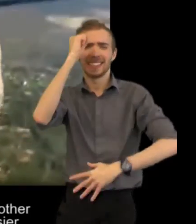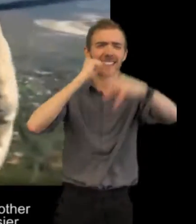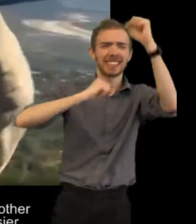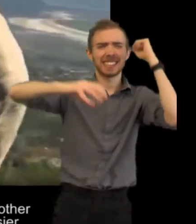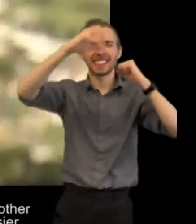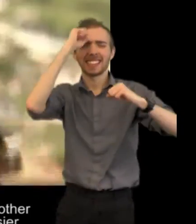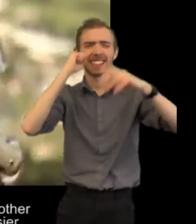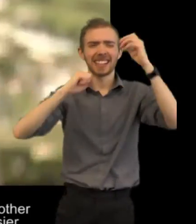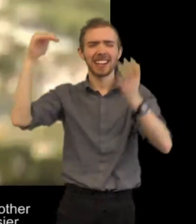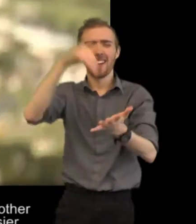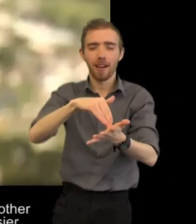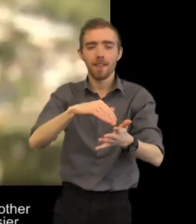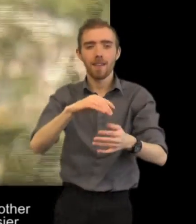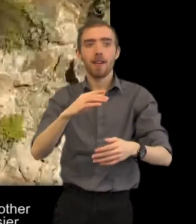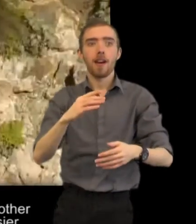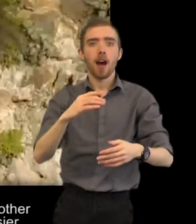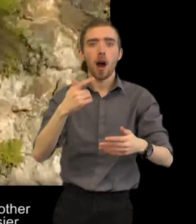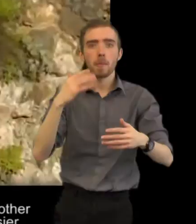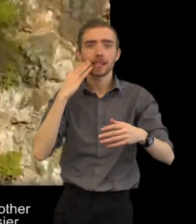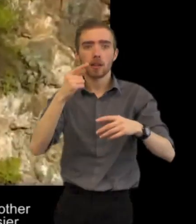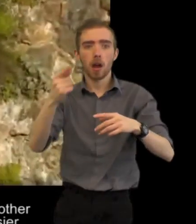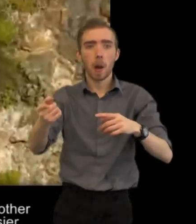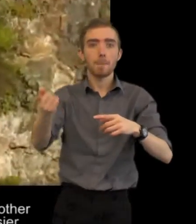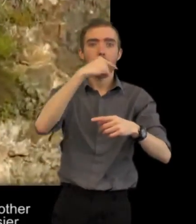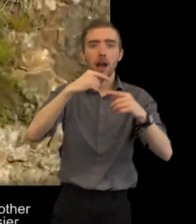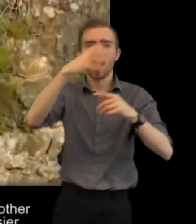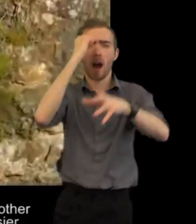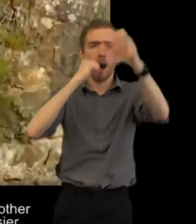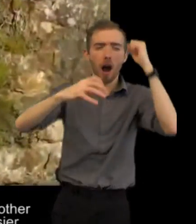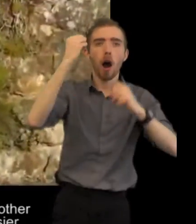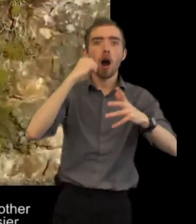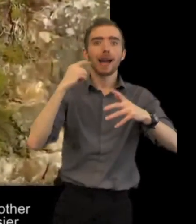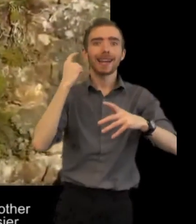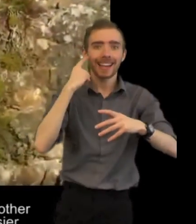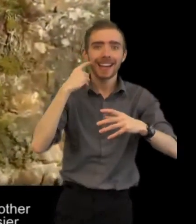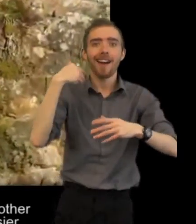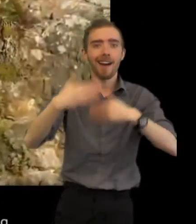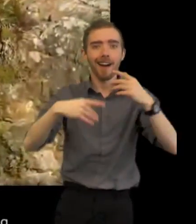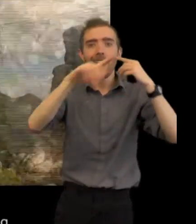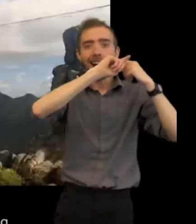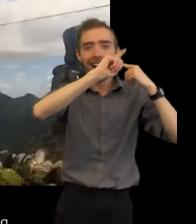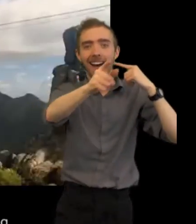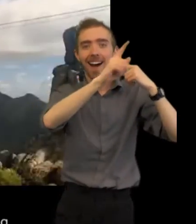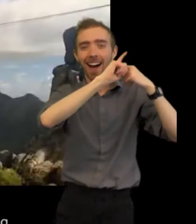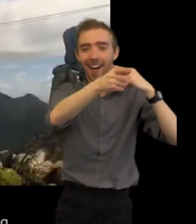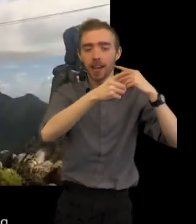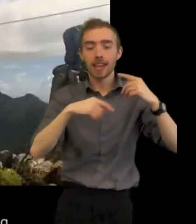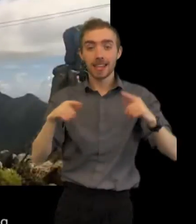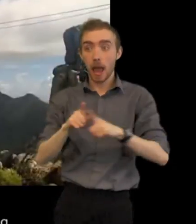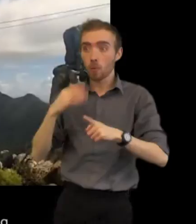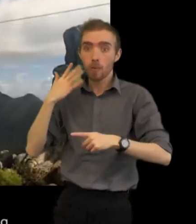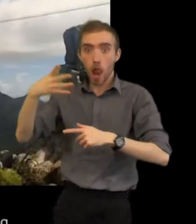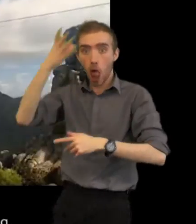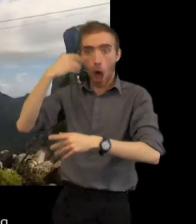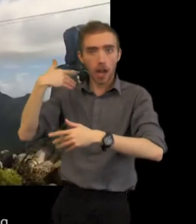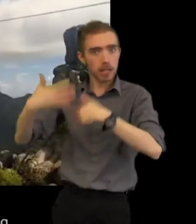Having crossed the ravine once, the journeys across get easier and easier. And a similar thing happens when we